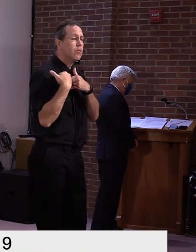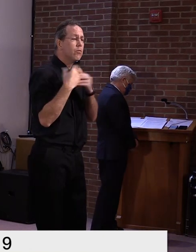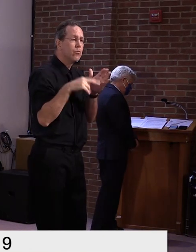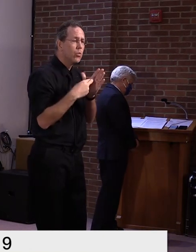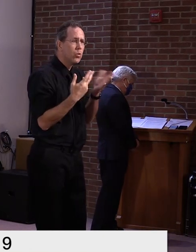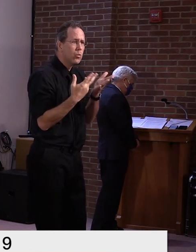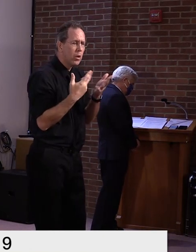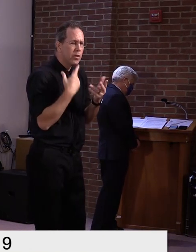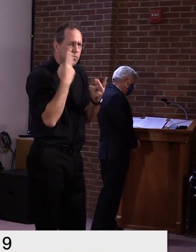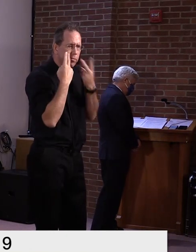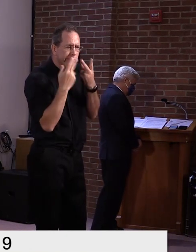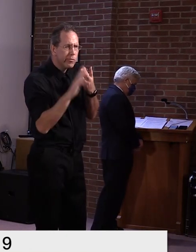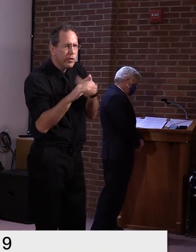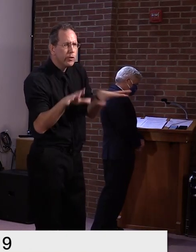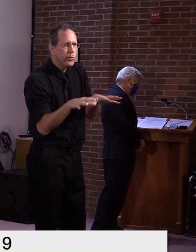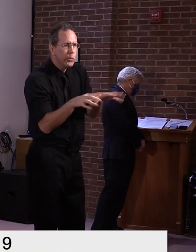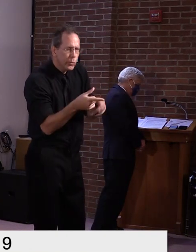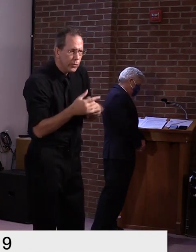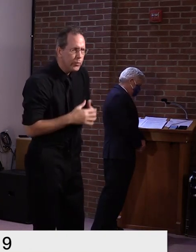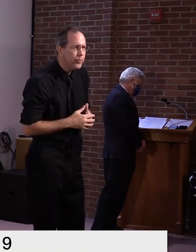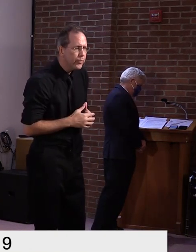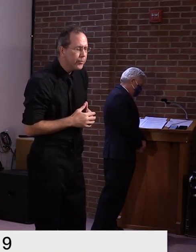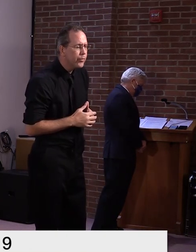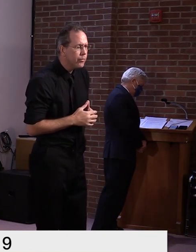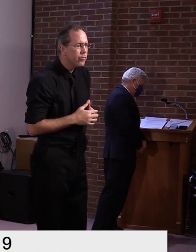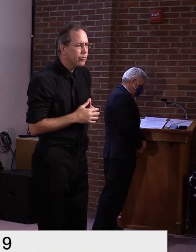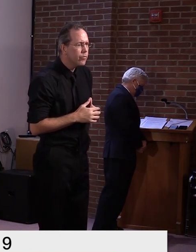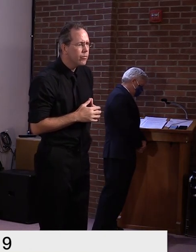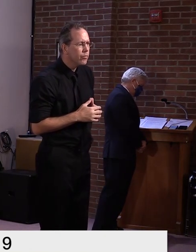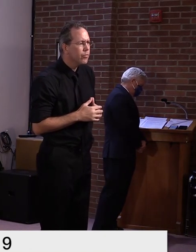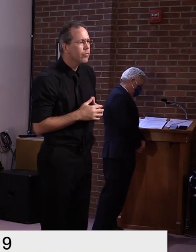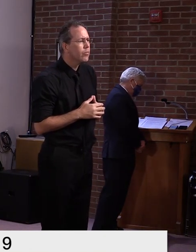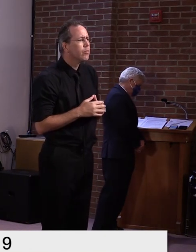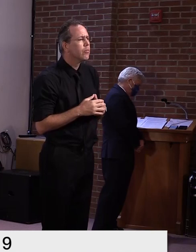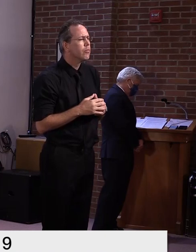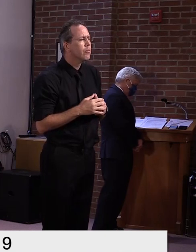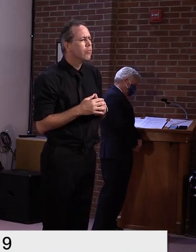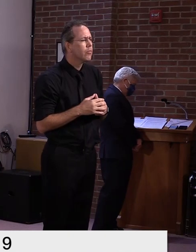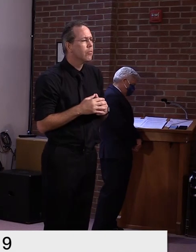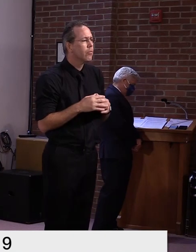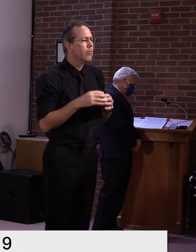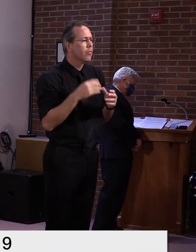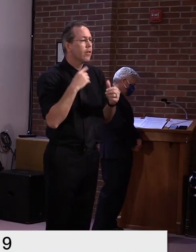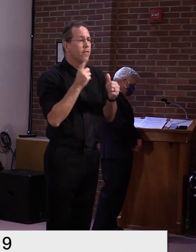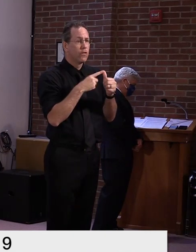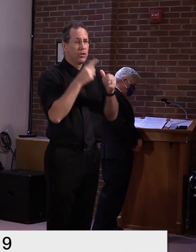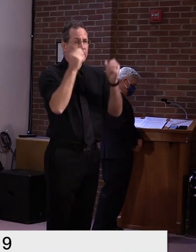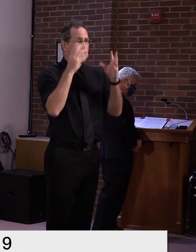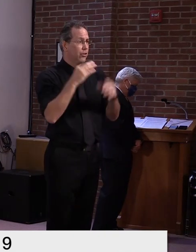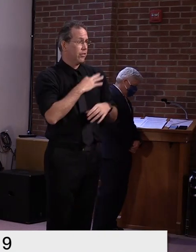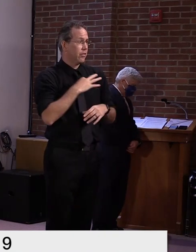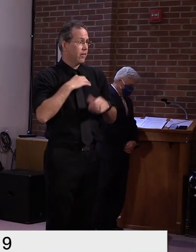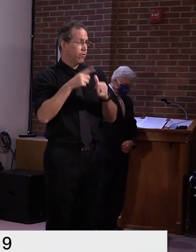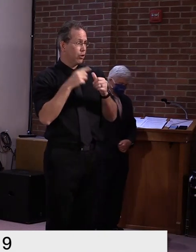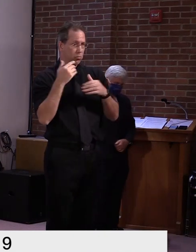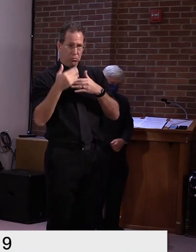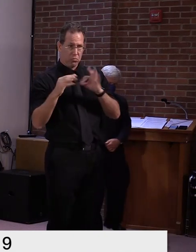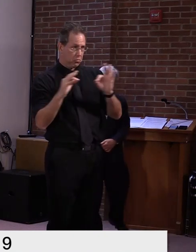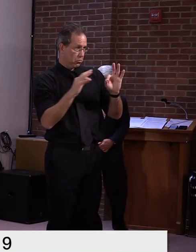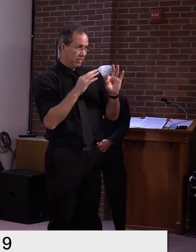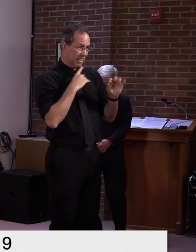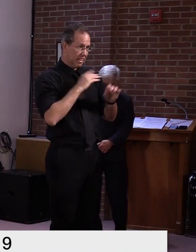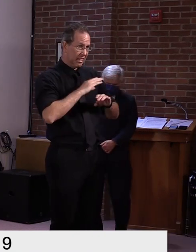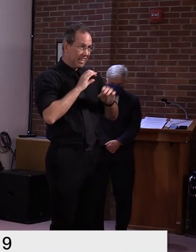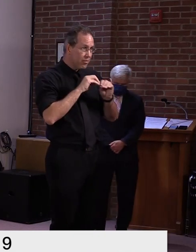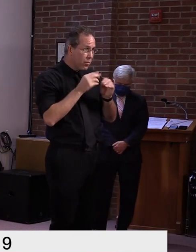and then begin to bring online their support systems for students and then start to articulate the staffing needs around it. So on the second question, in